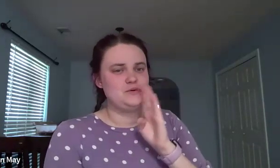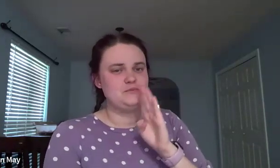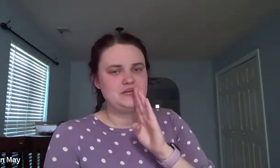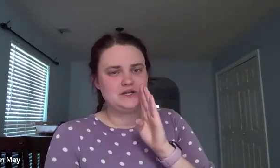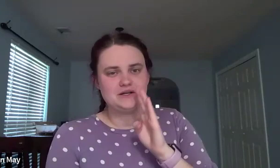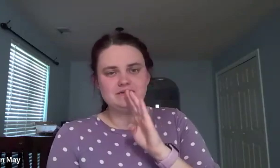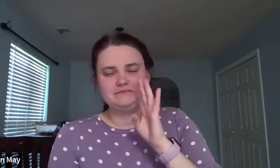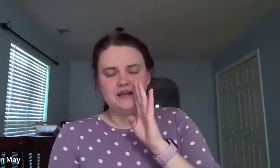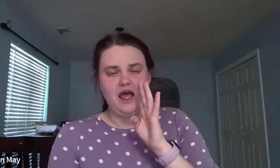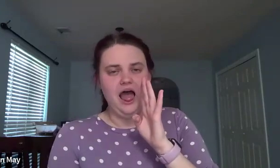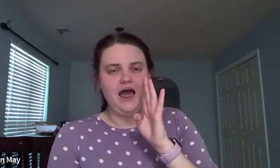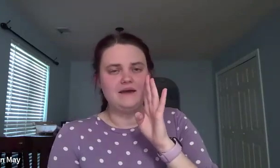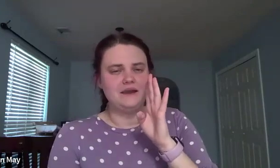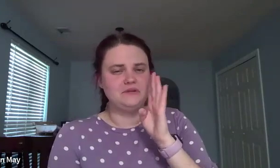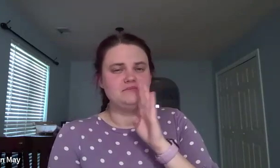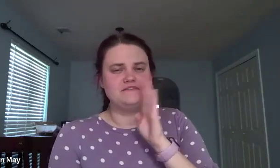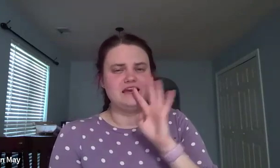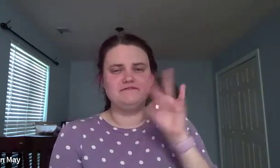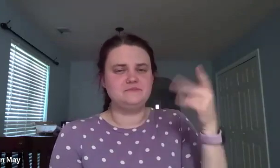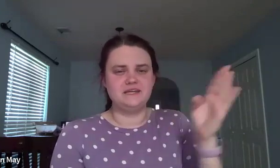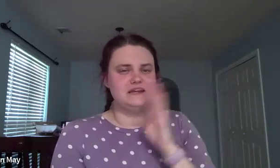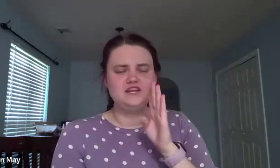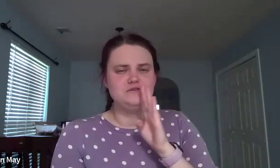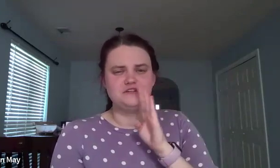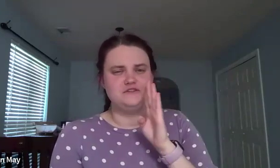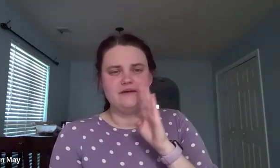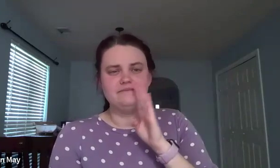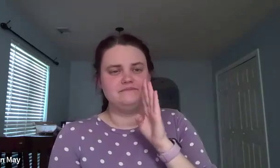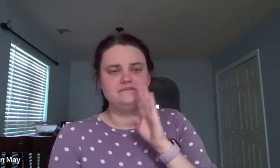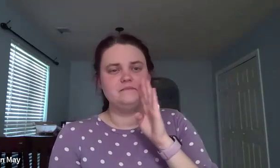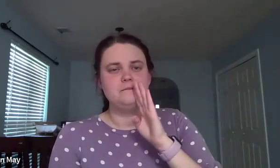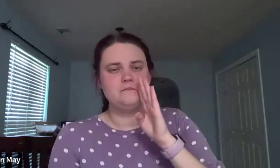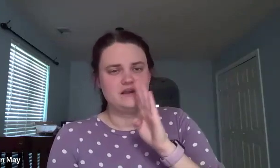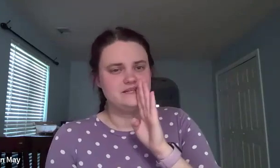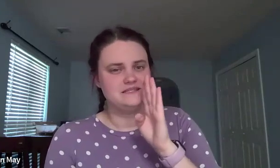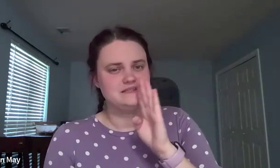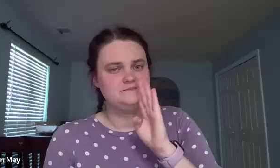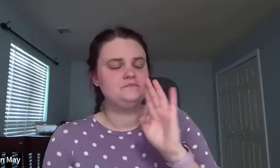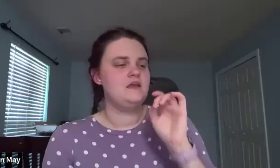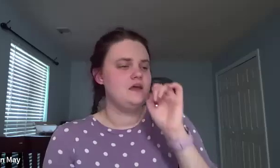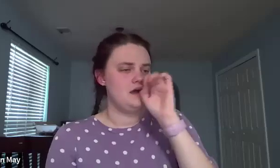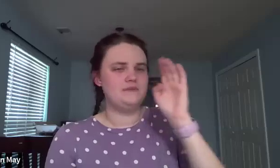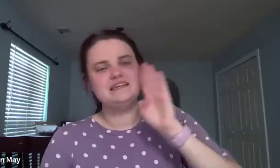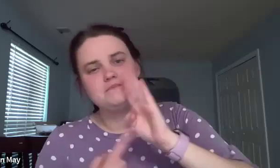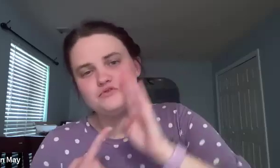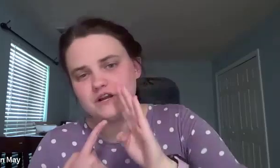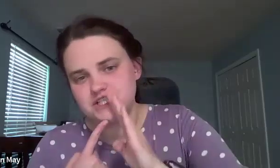So beer, not beer, breakfast. I flipped them again. I knew I was going to do that. Breakfast. It's like I'm brushing